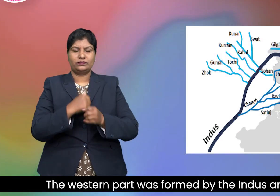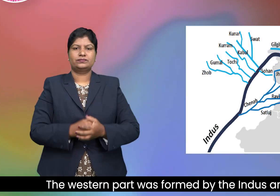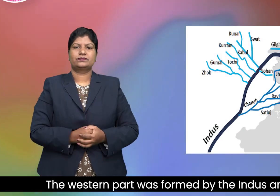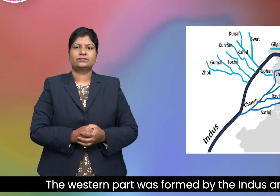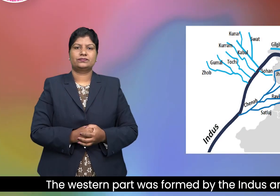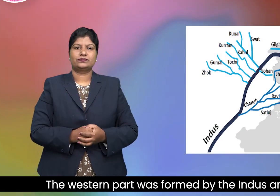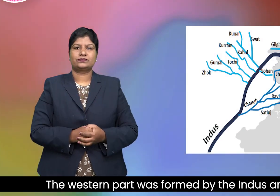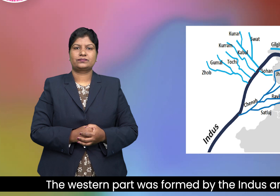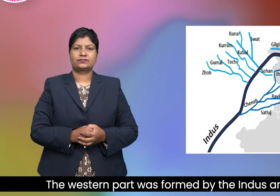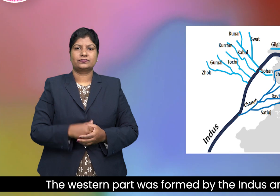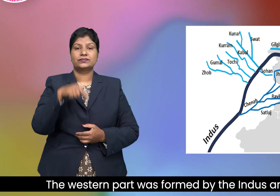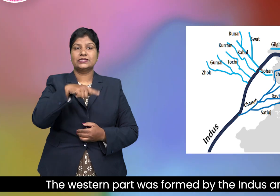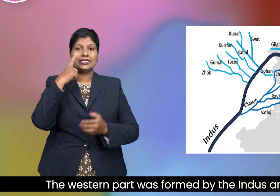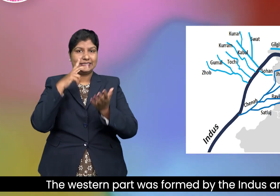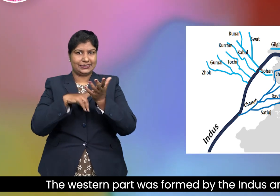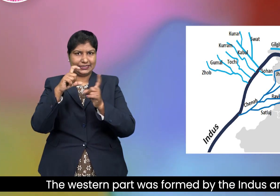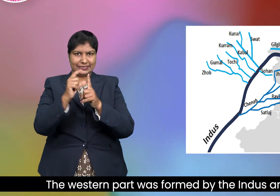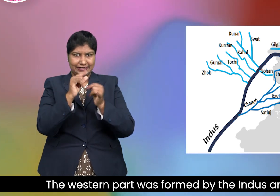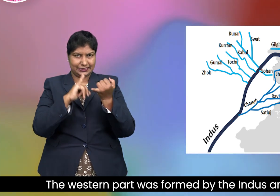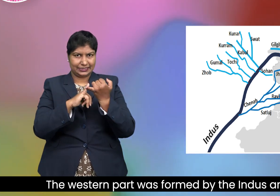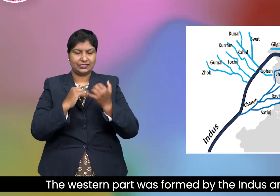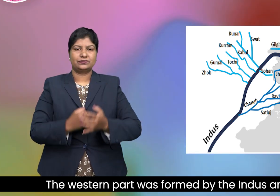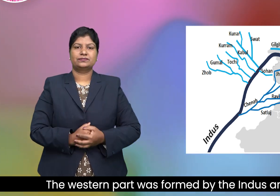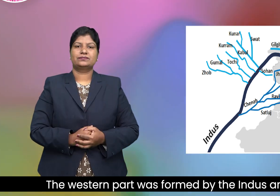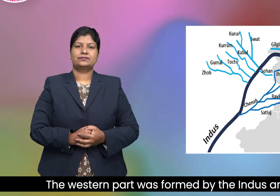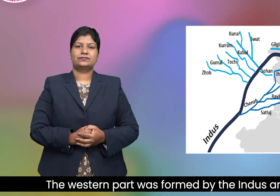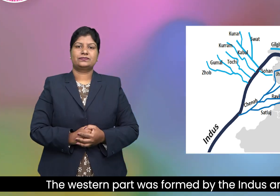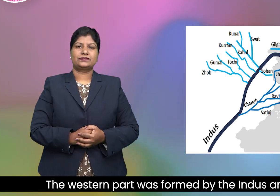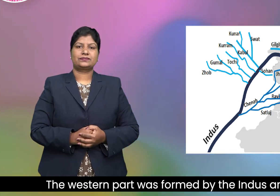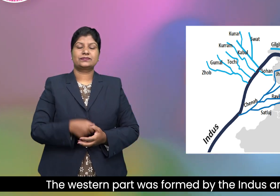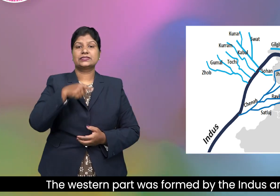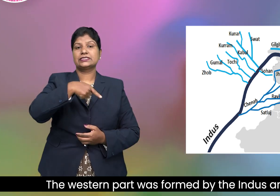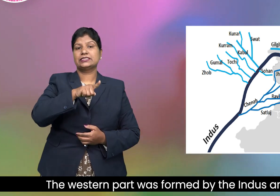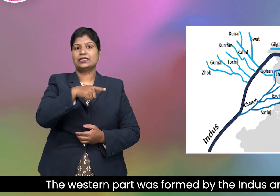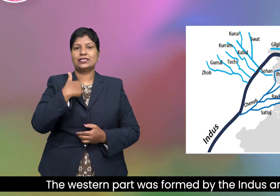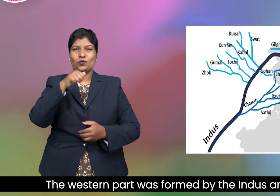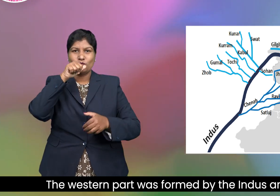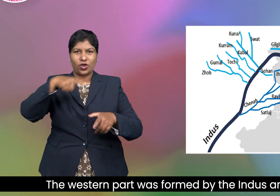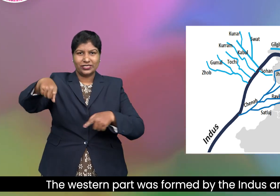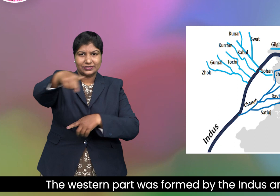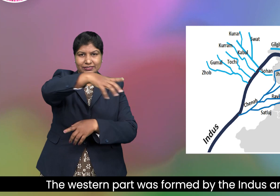by the Indus and its tributaries